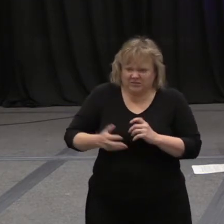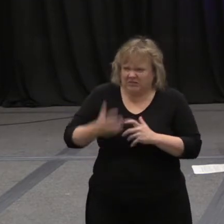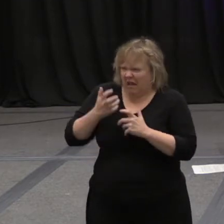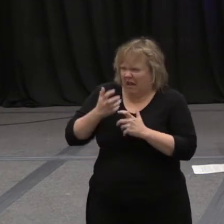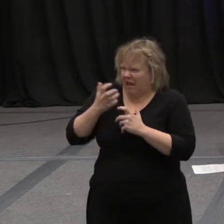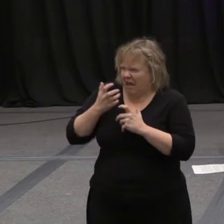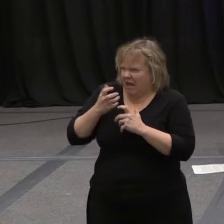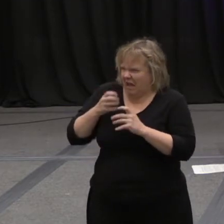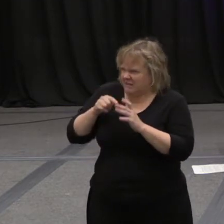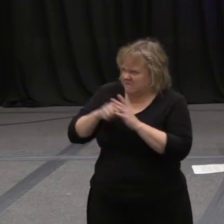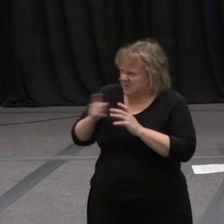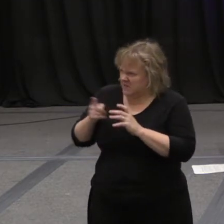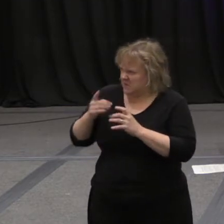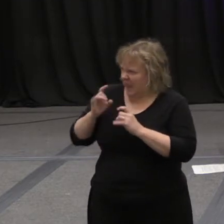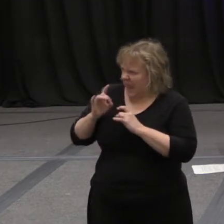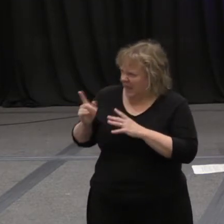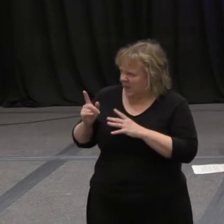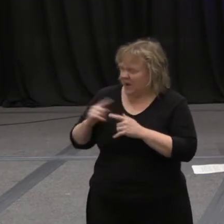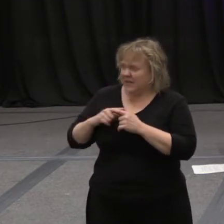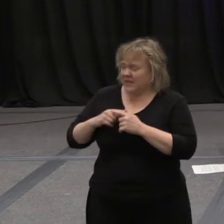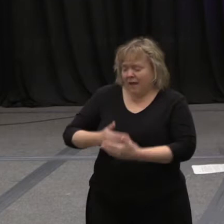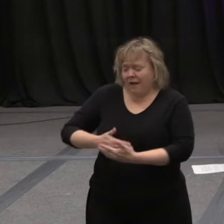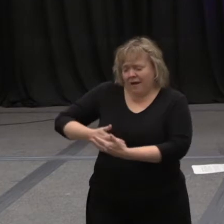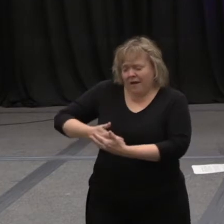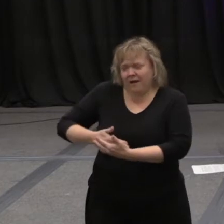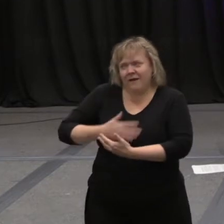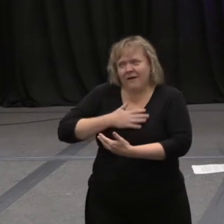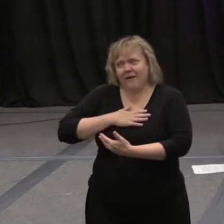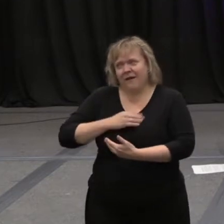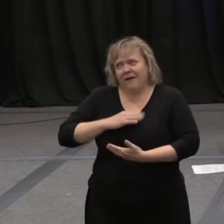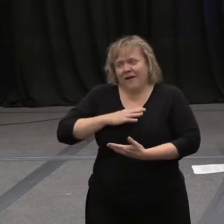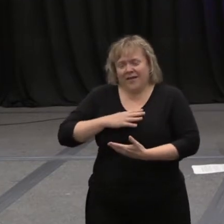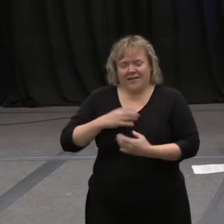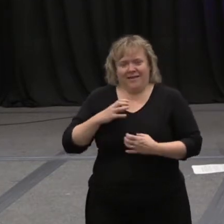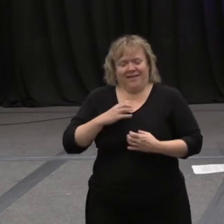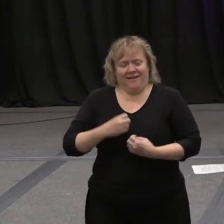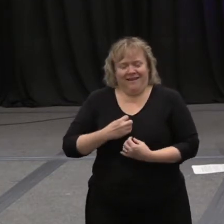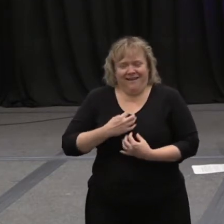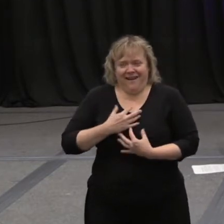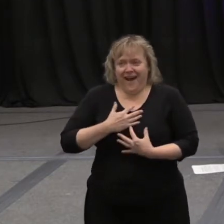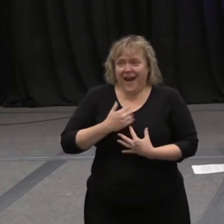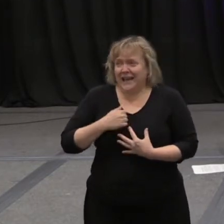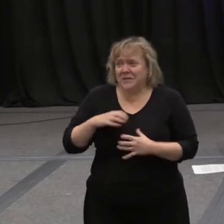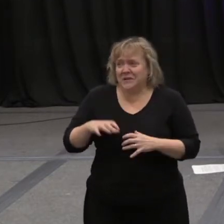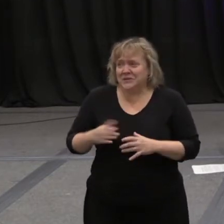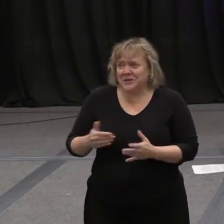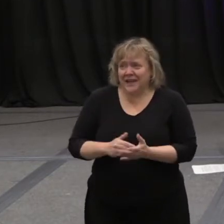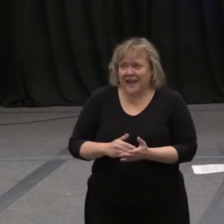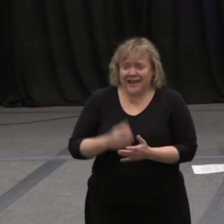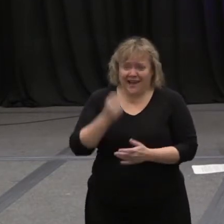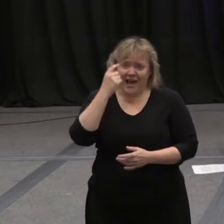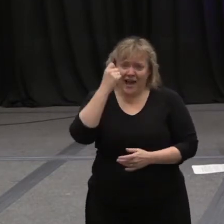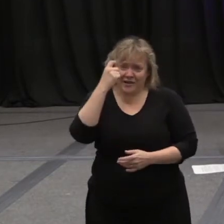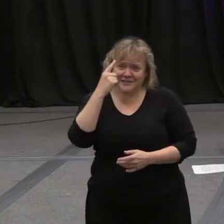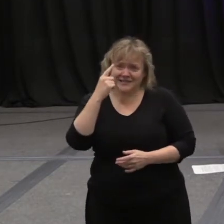going to kill you. Can we do this again? Can we have another? It's like, wow, Mother Nature, God's